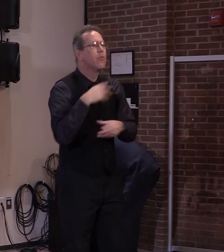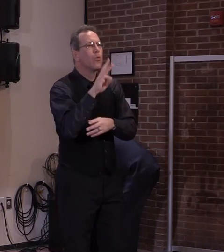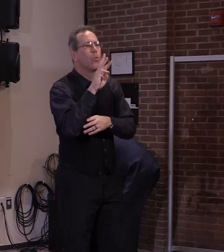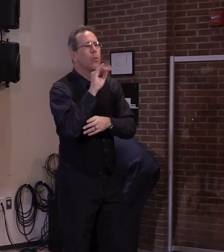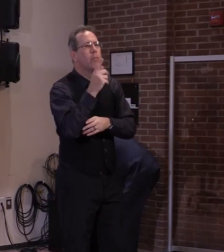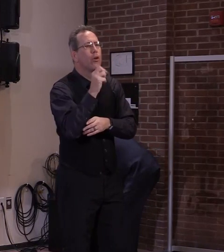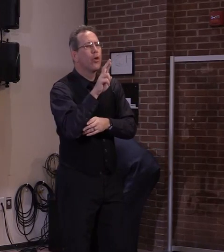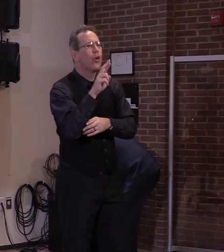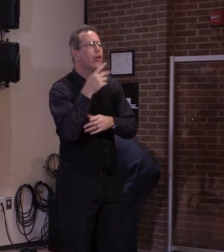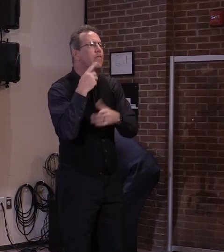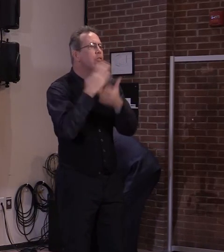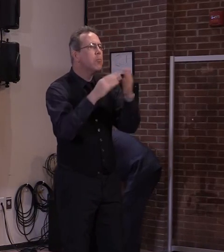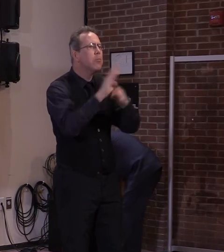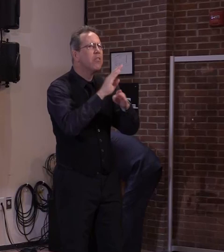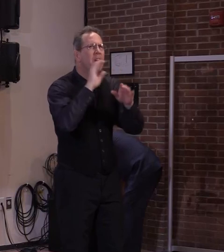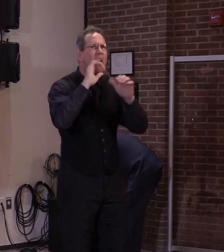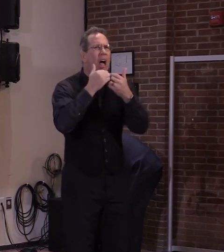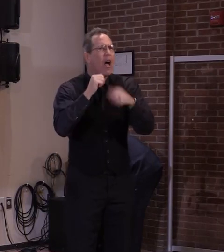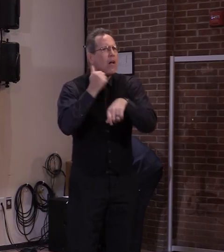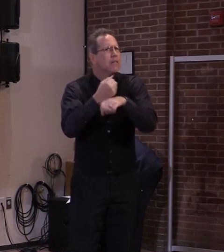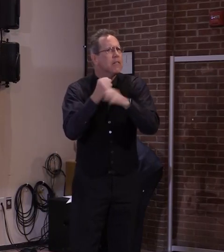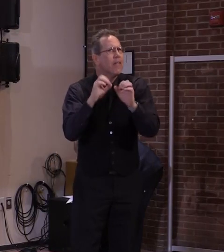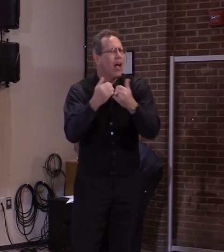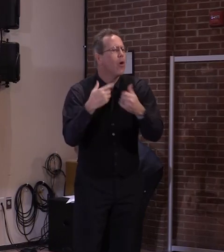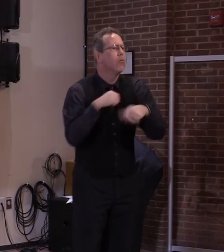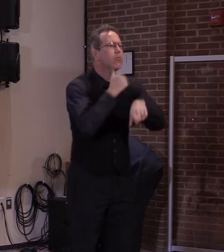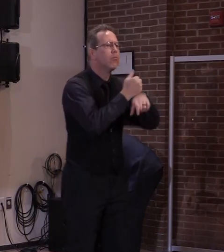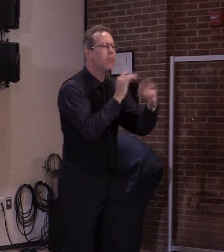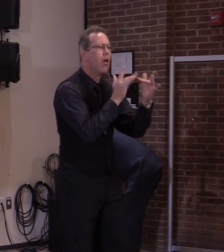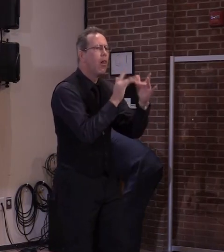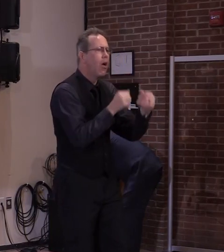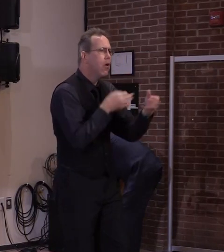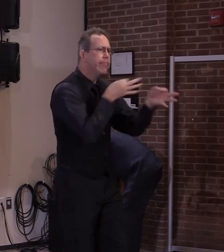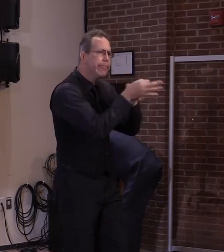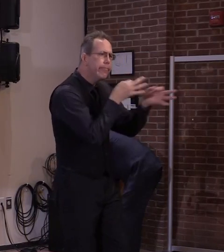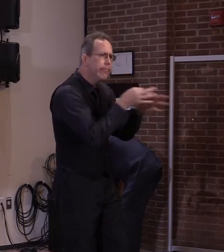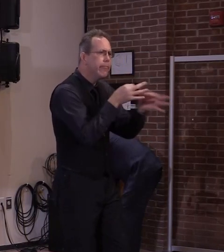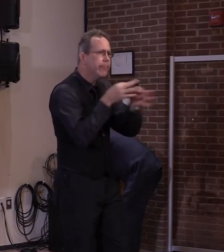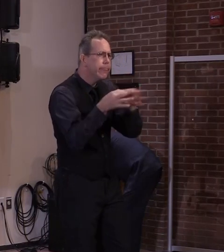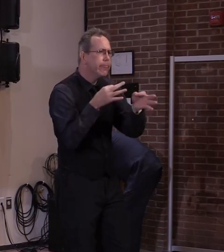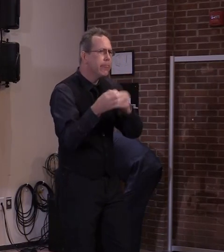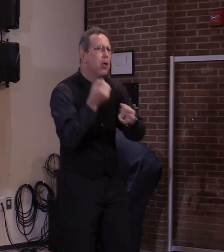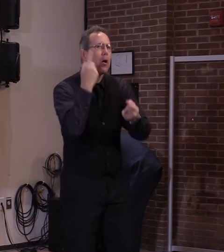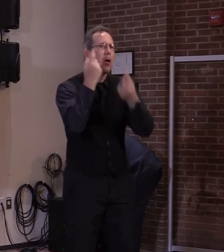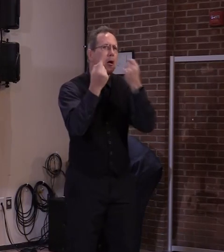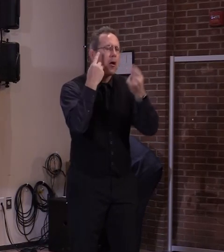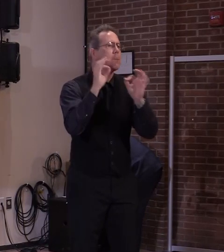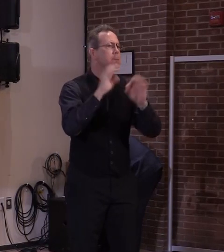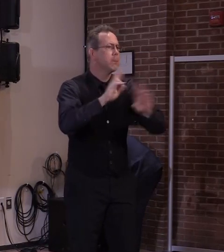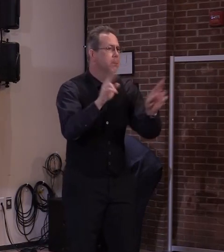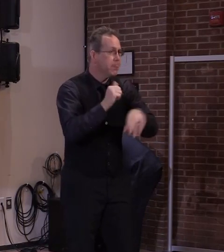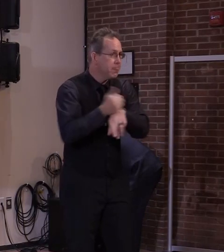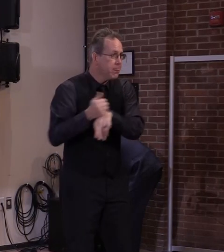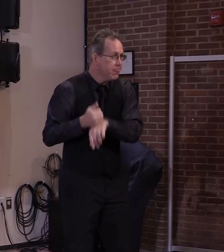the business community. The webinar was held yesterday and recorded. You can find the recording on our